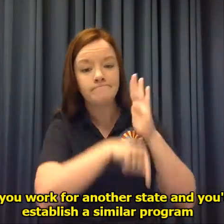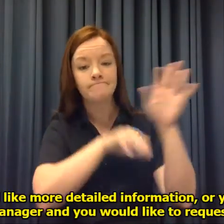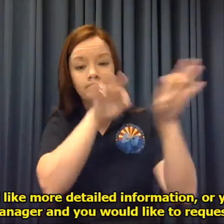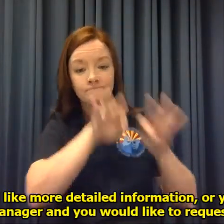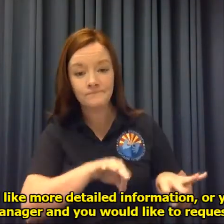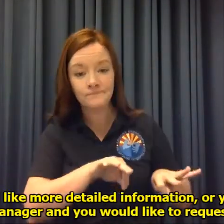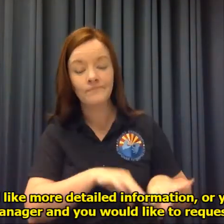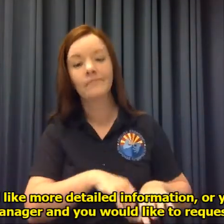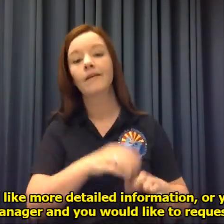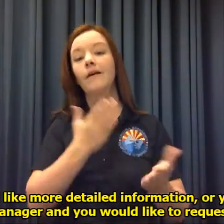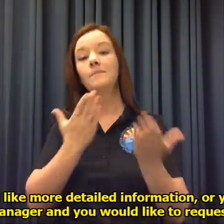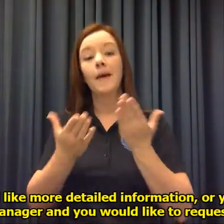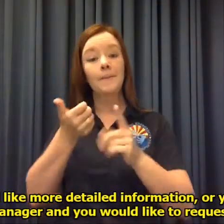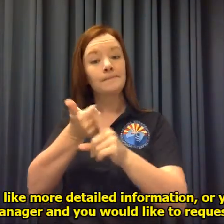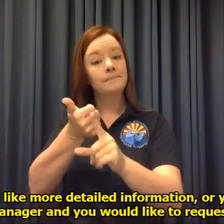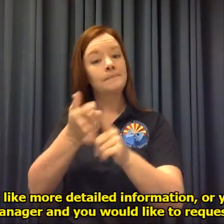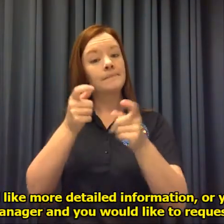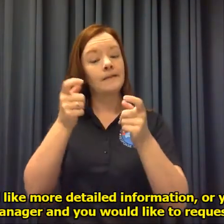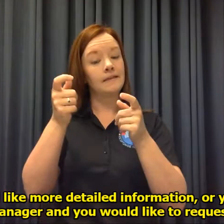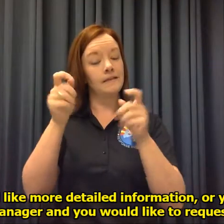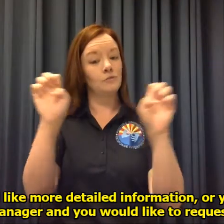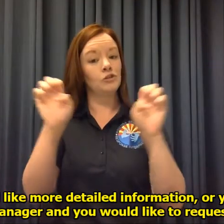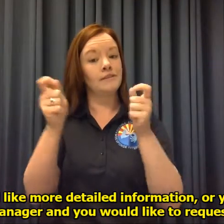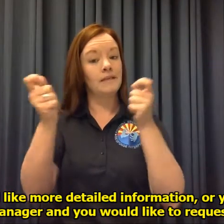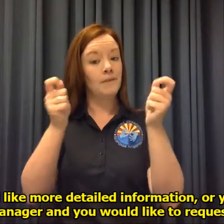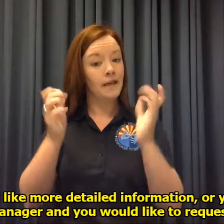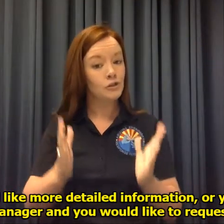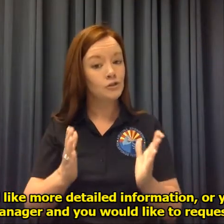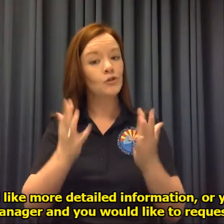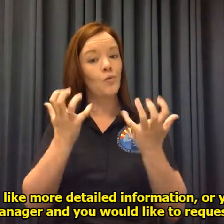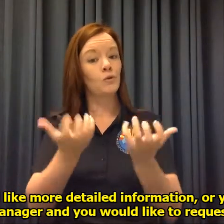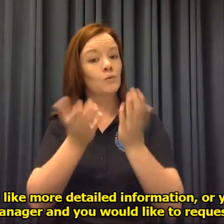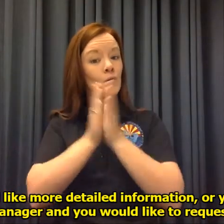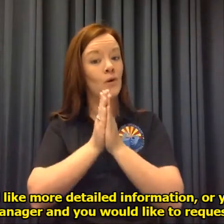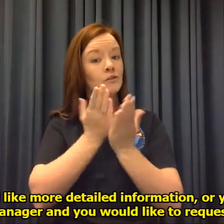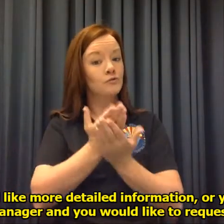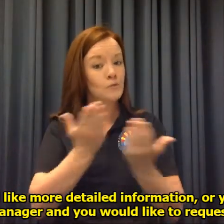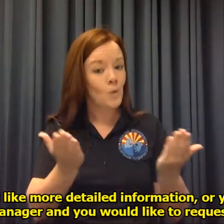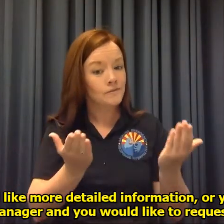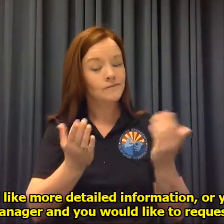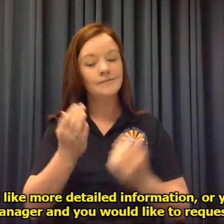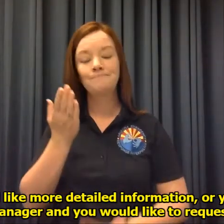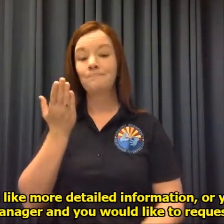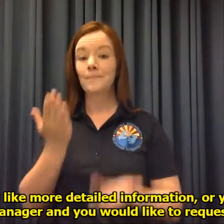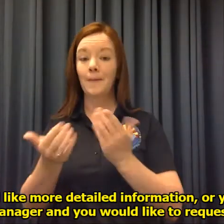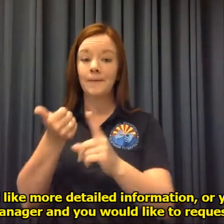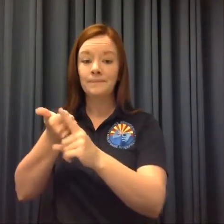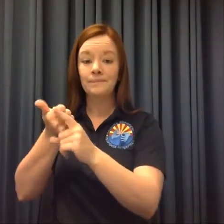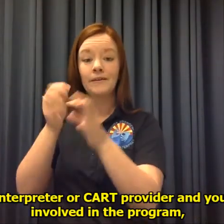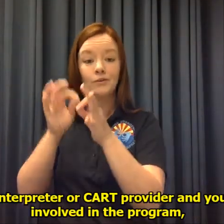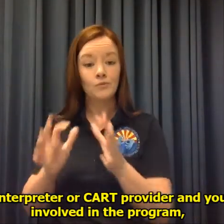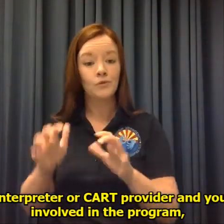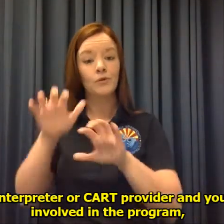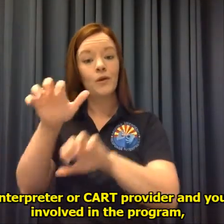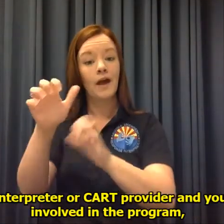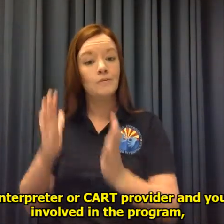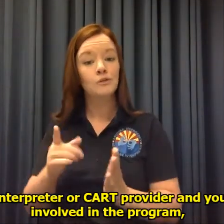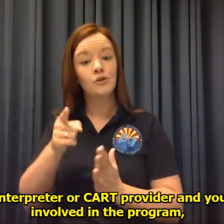and you'd like more detailed information, or you're an emergency manager and you would like to request resources, or you're an interpreter or